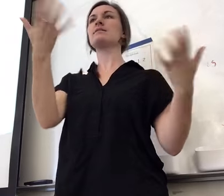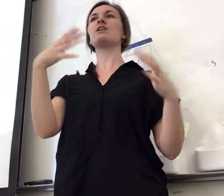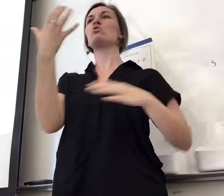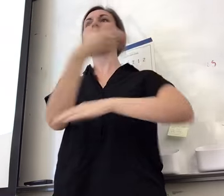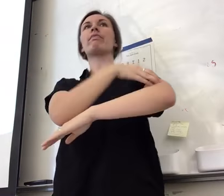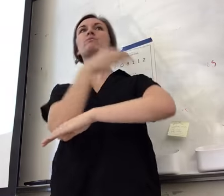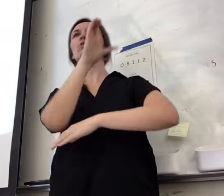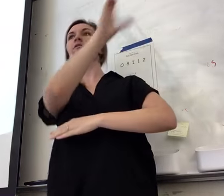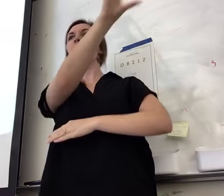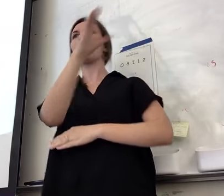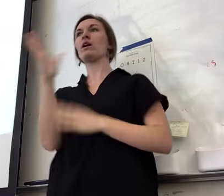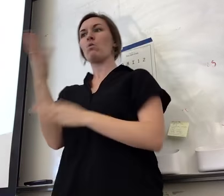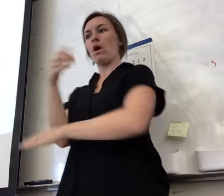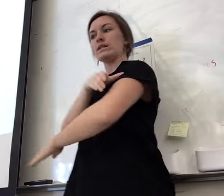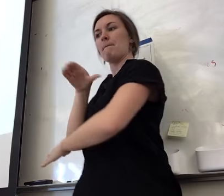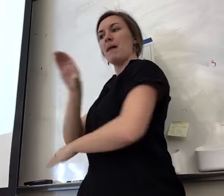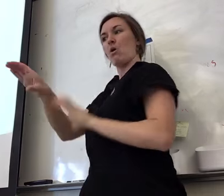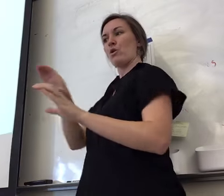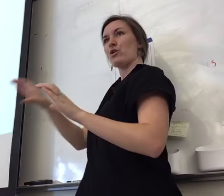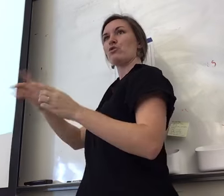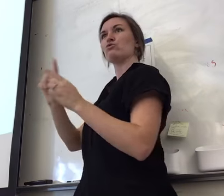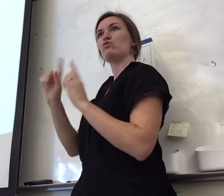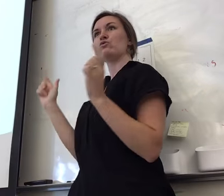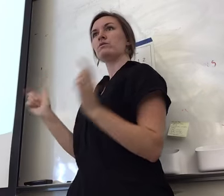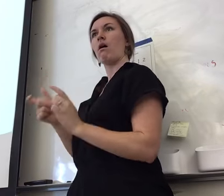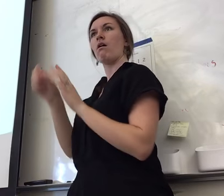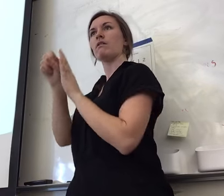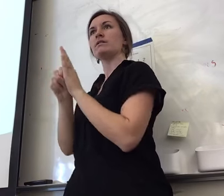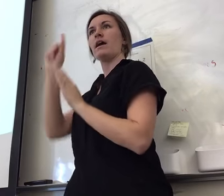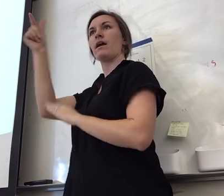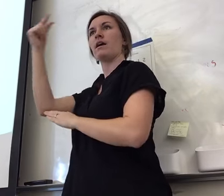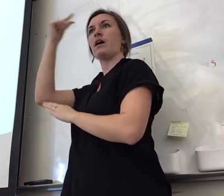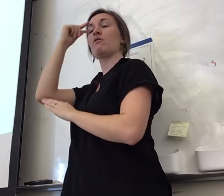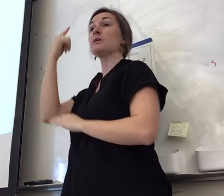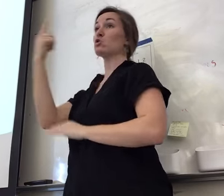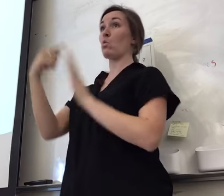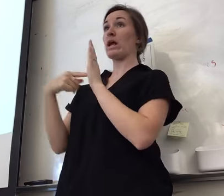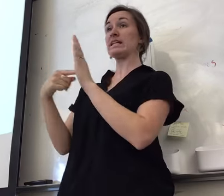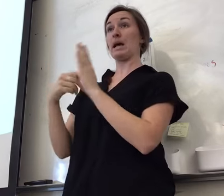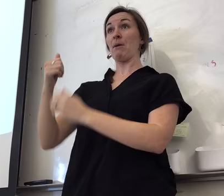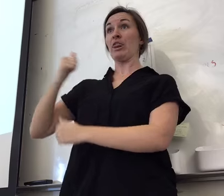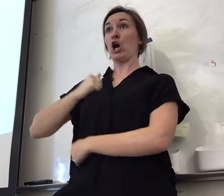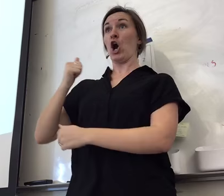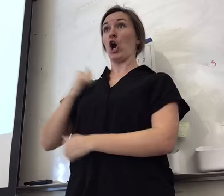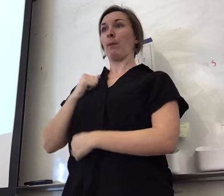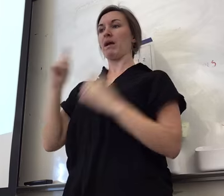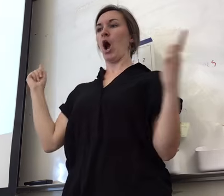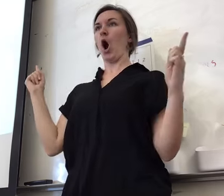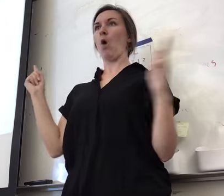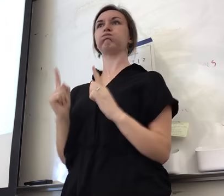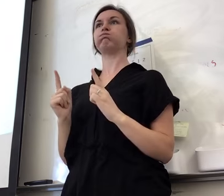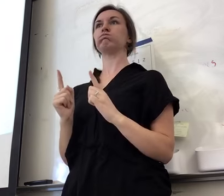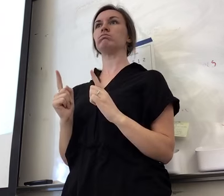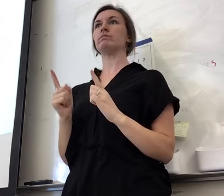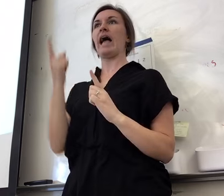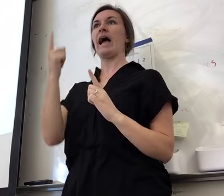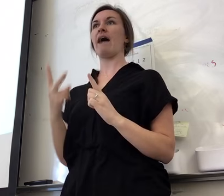state governments. One example of how he's going to do this is he is going to cut the army in half. Now, this is going to unemploy